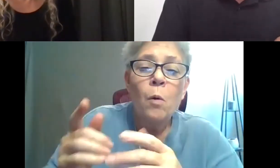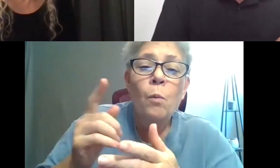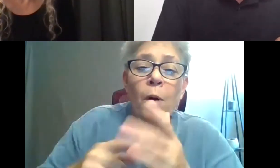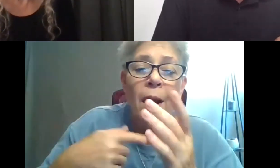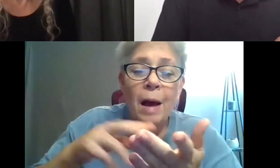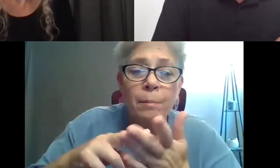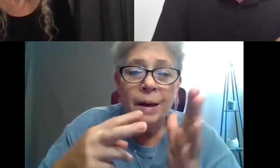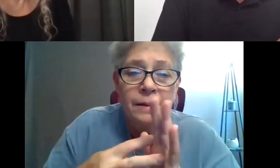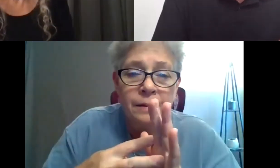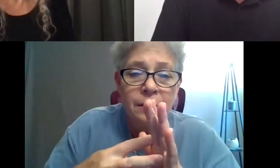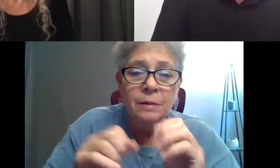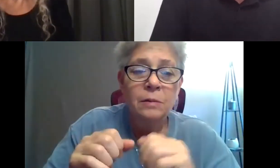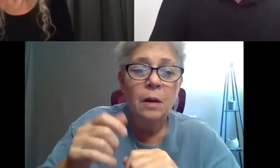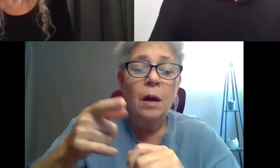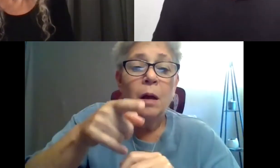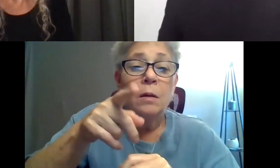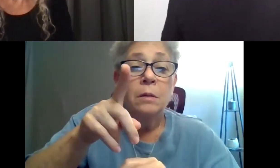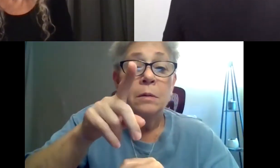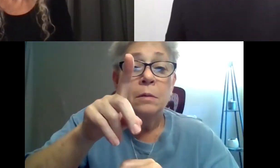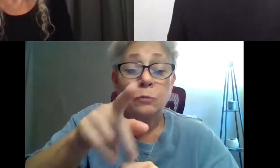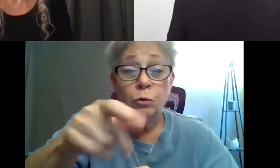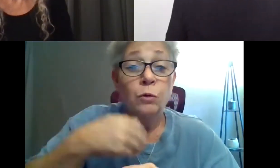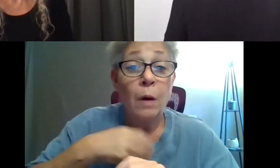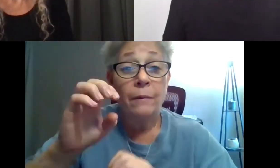Bonnie's saying hello. What I meant was,